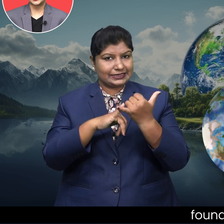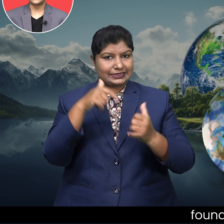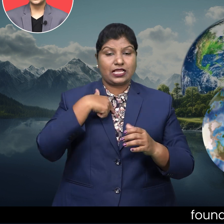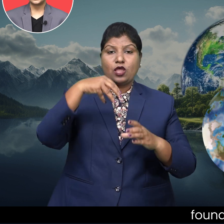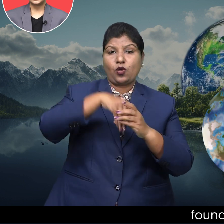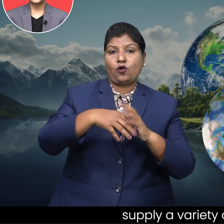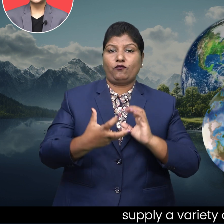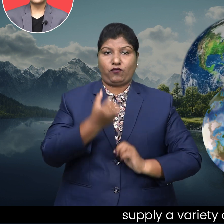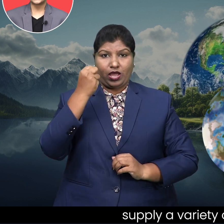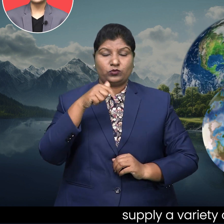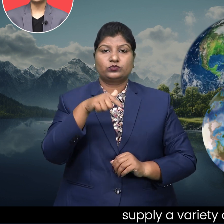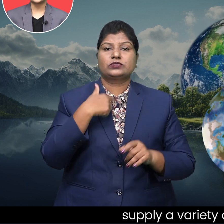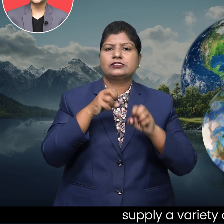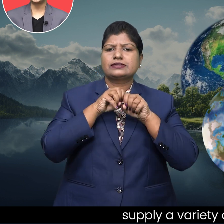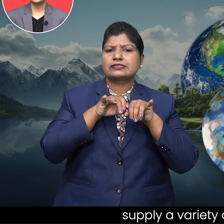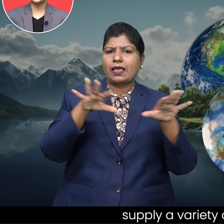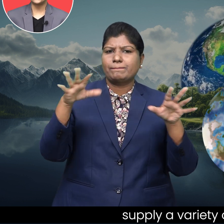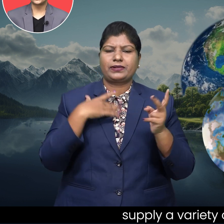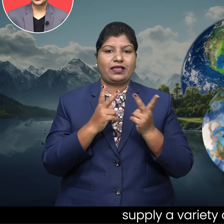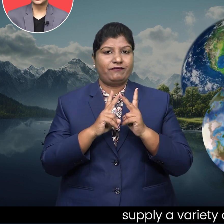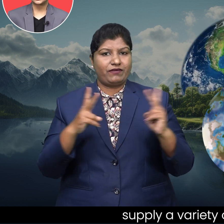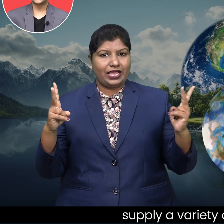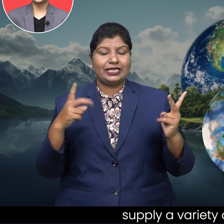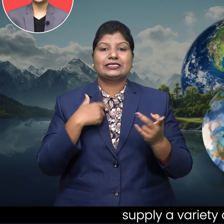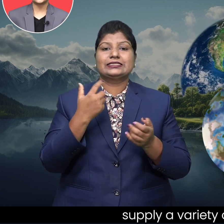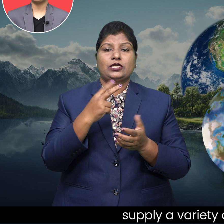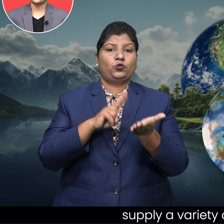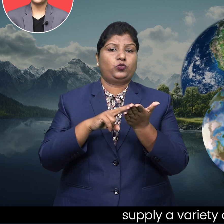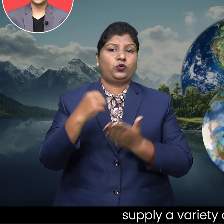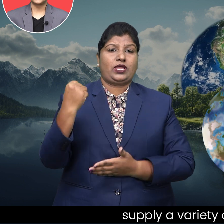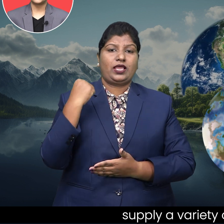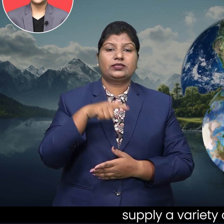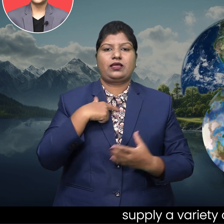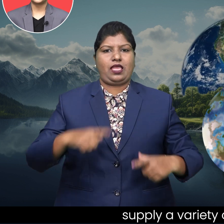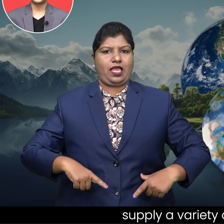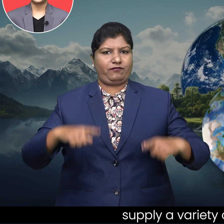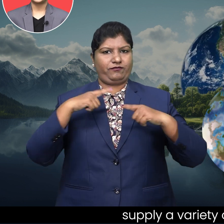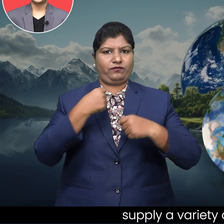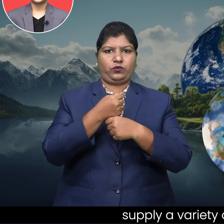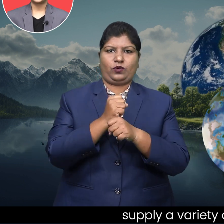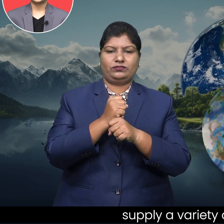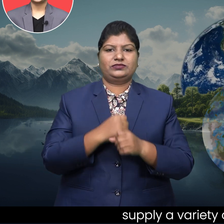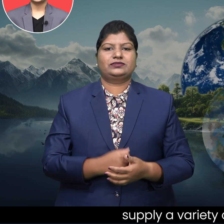this layer supply a variety of nutrients to life forms.